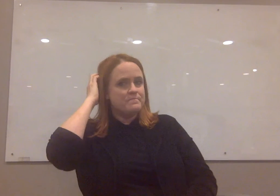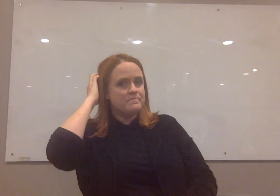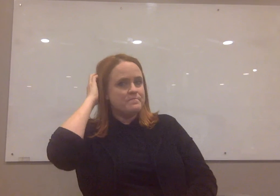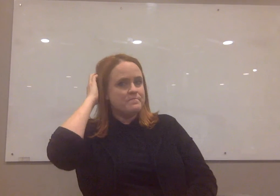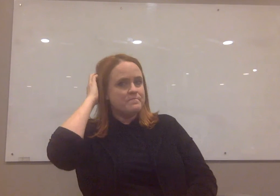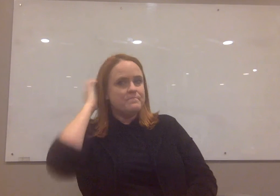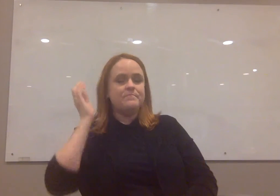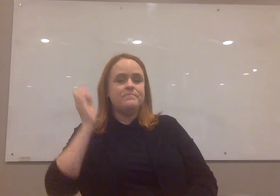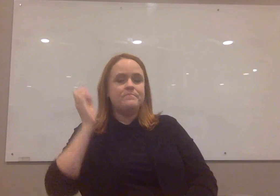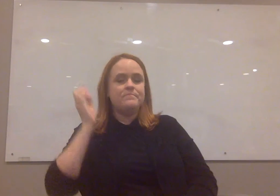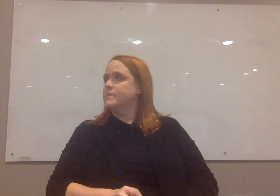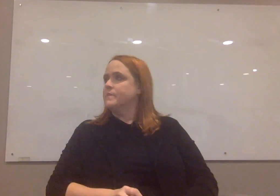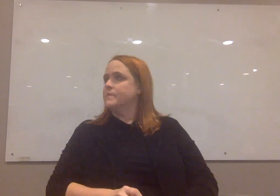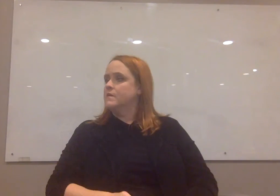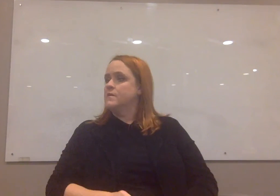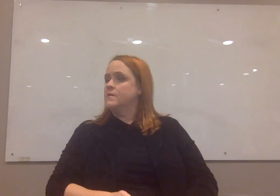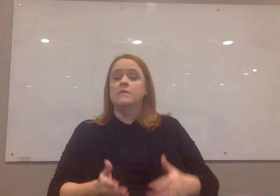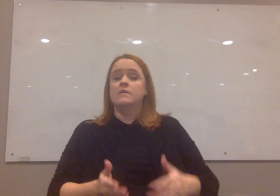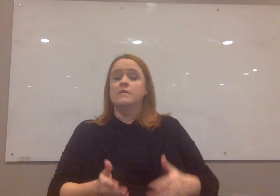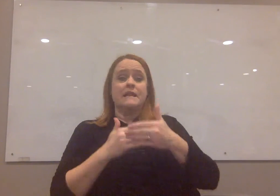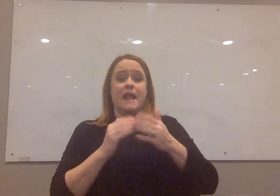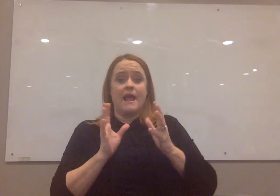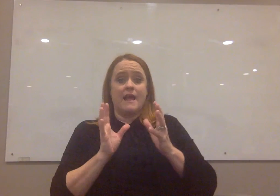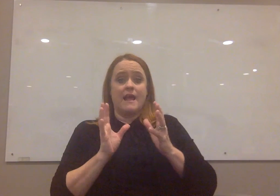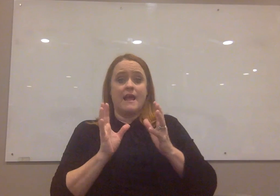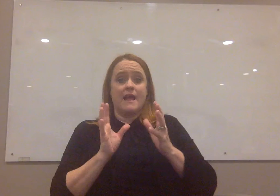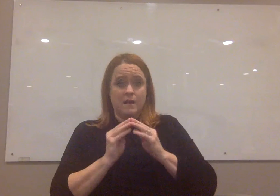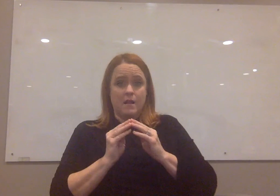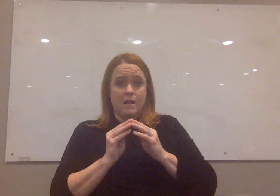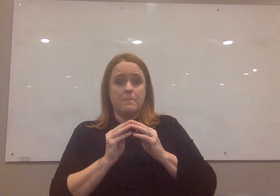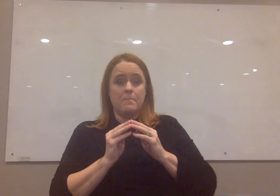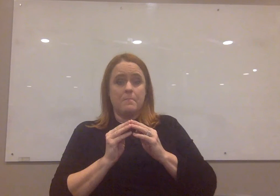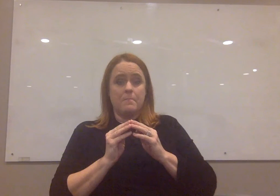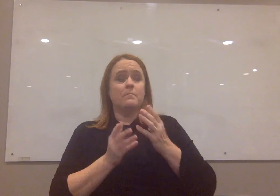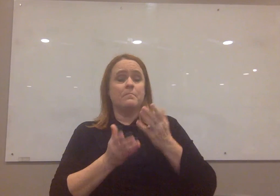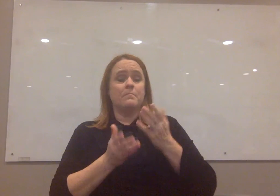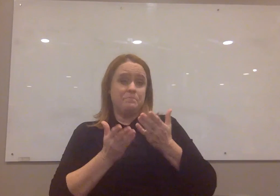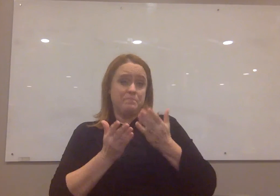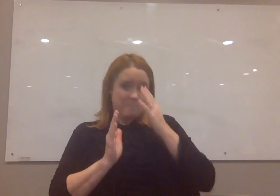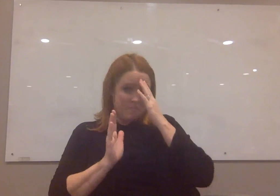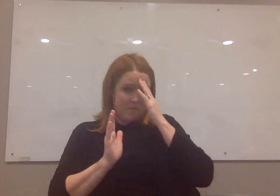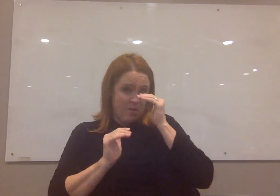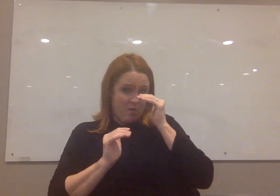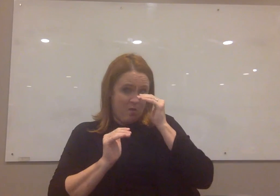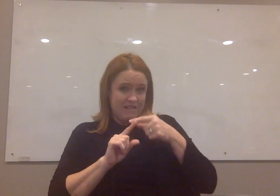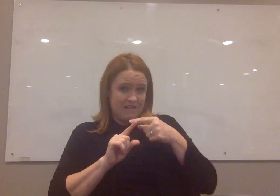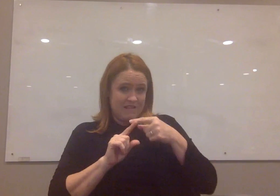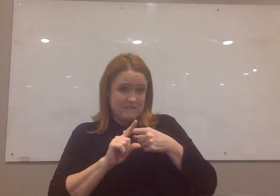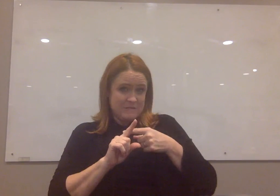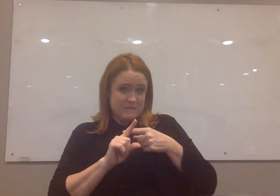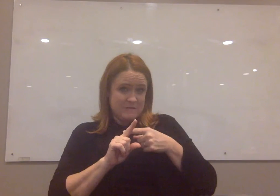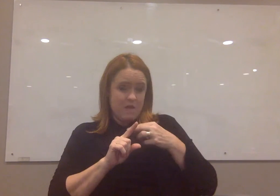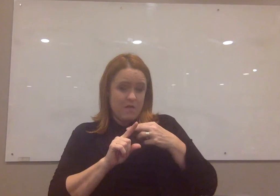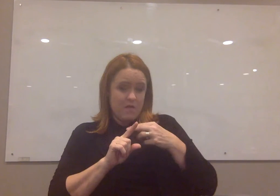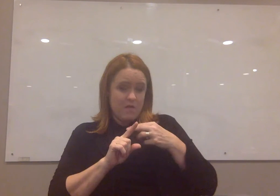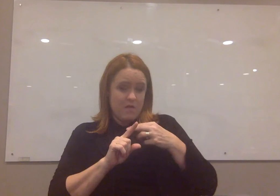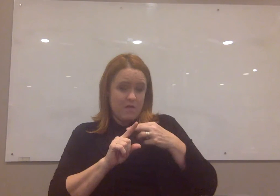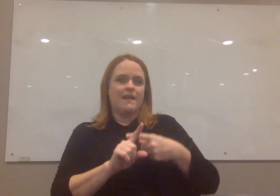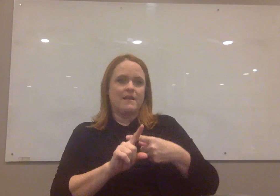So related to our next meetup, maybe, hopefully sometime this month or by next month's meeting, we'll have